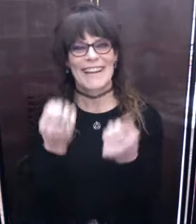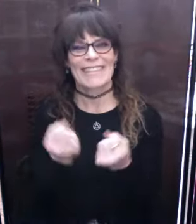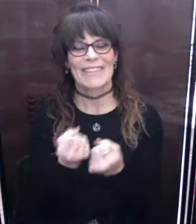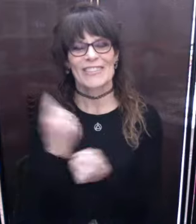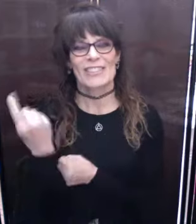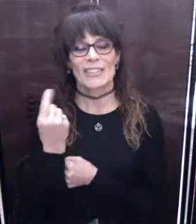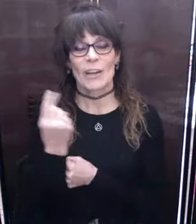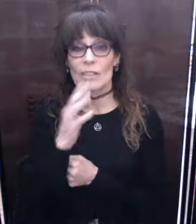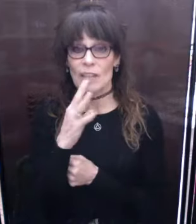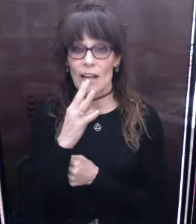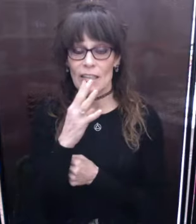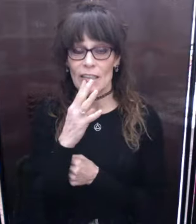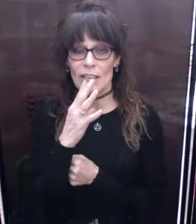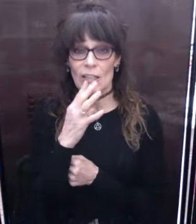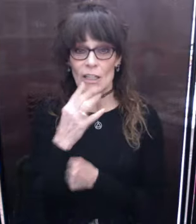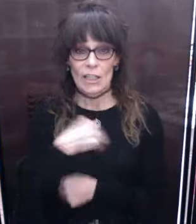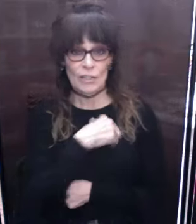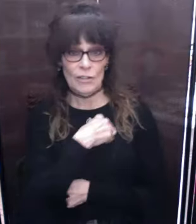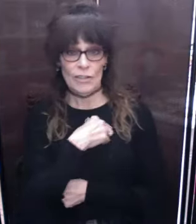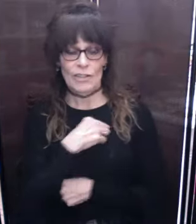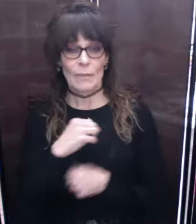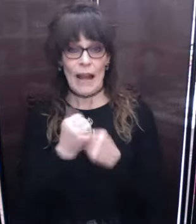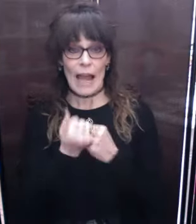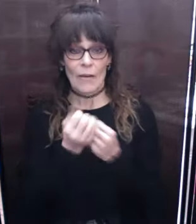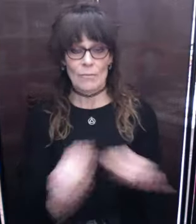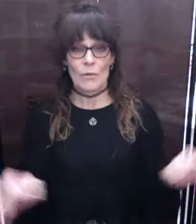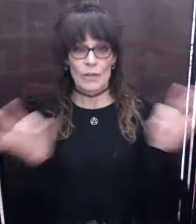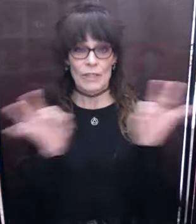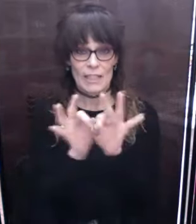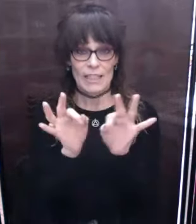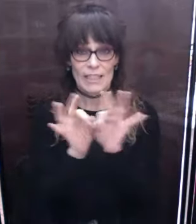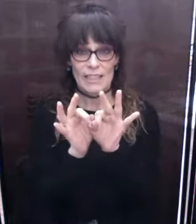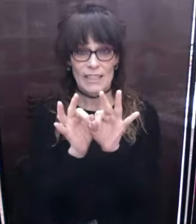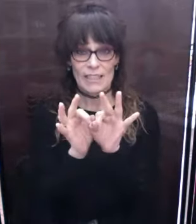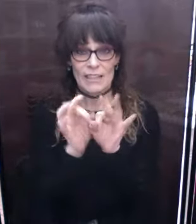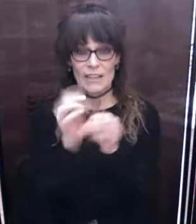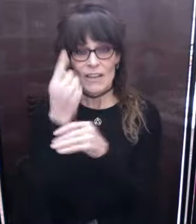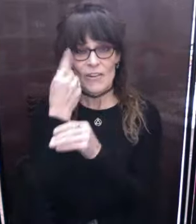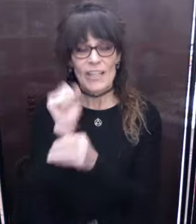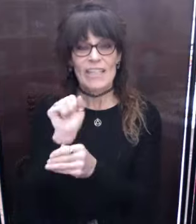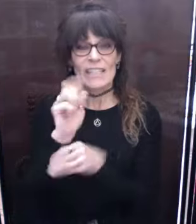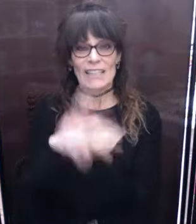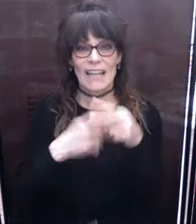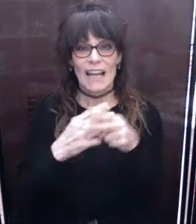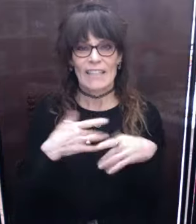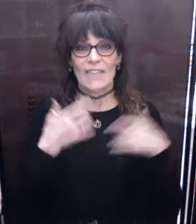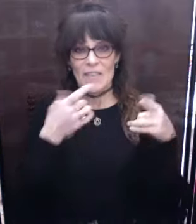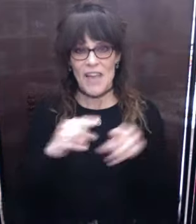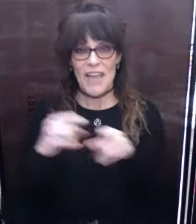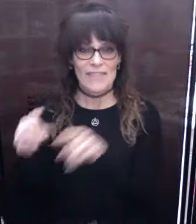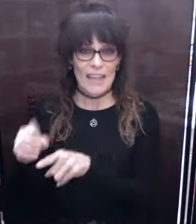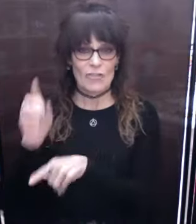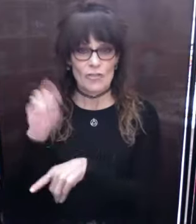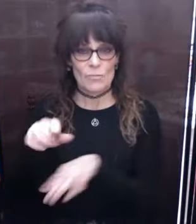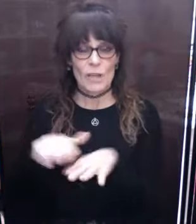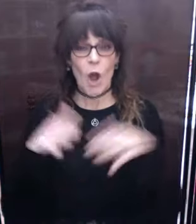it is for uh, any kind of event that's supposed to be open to people in general. It should have that